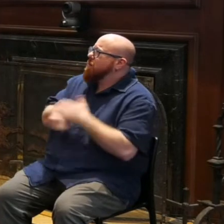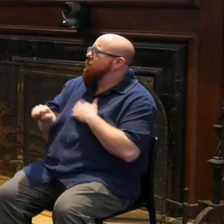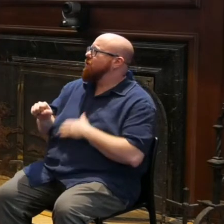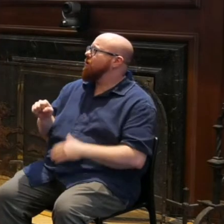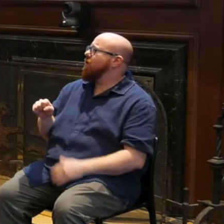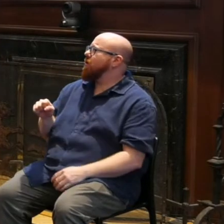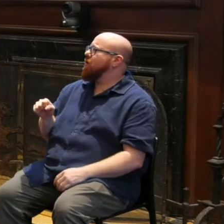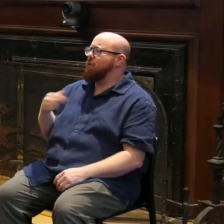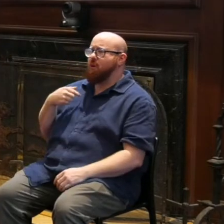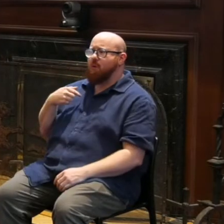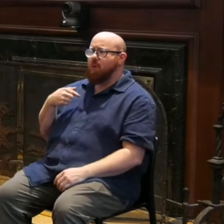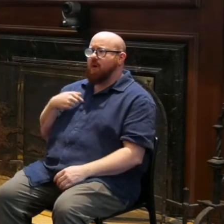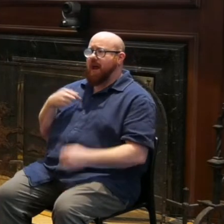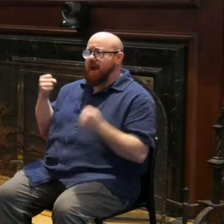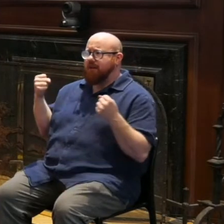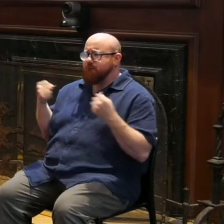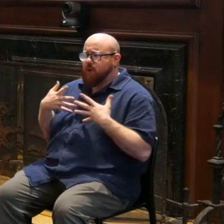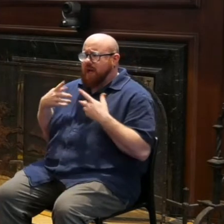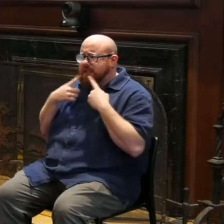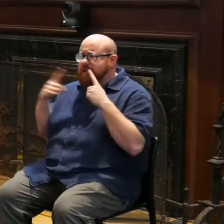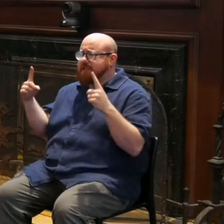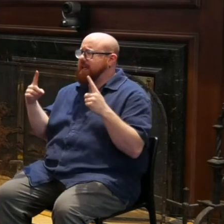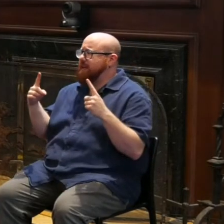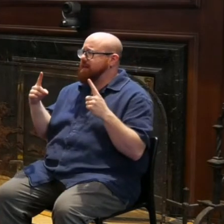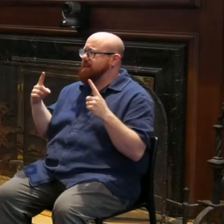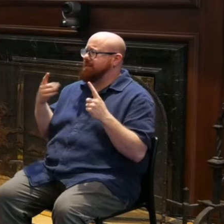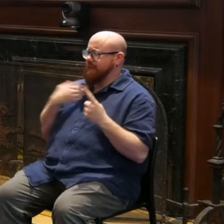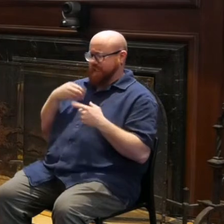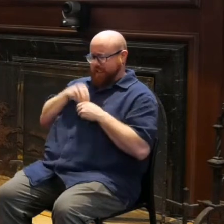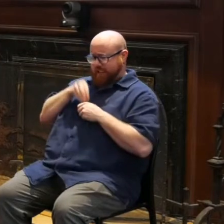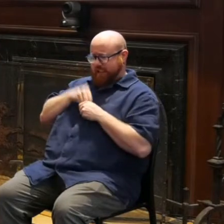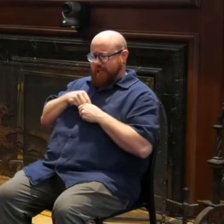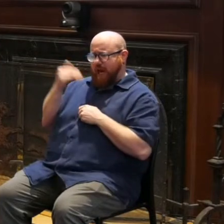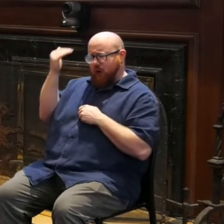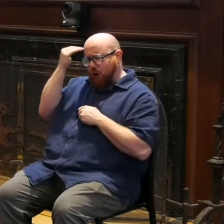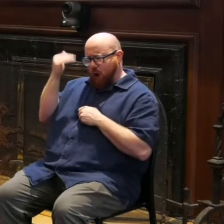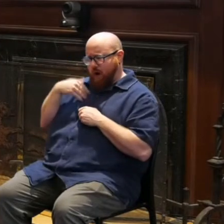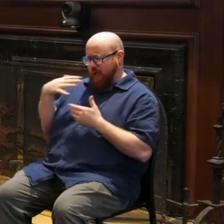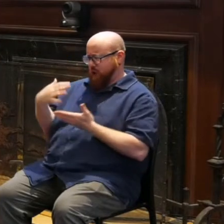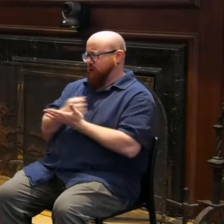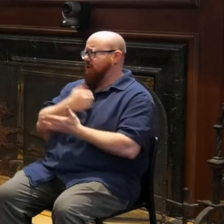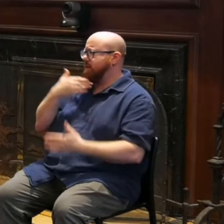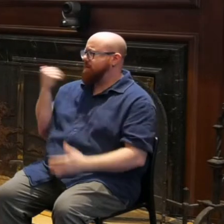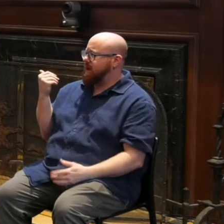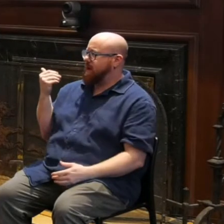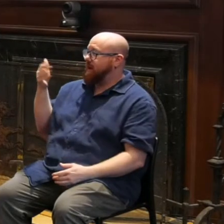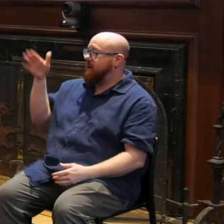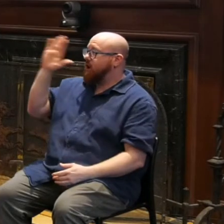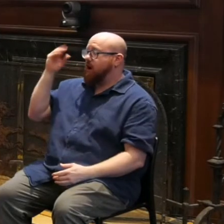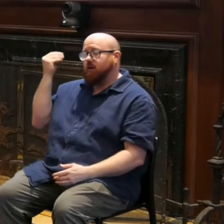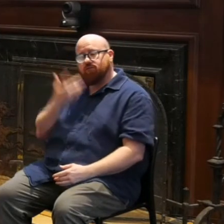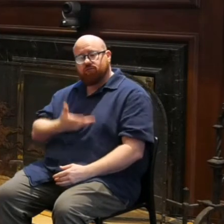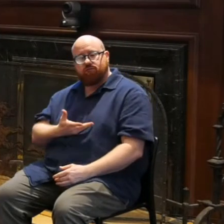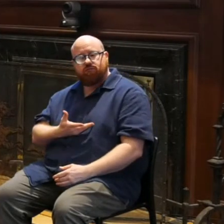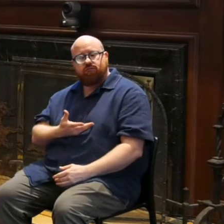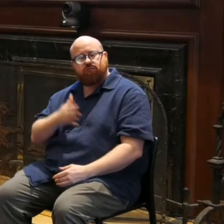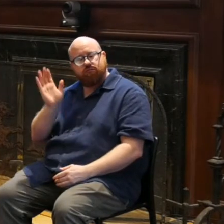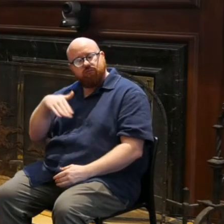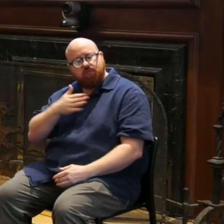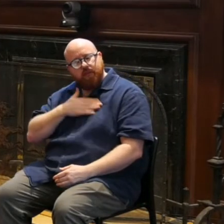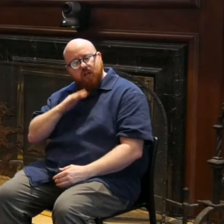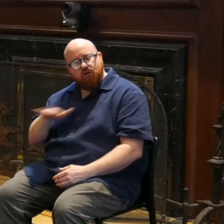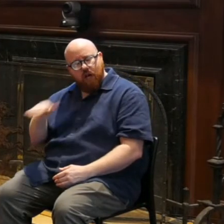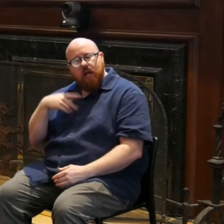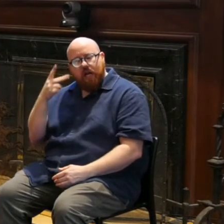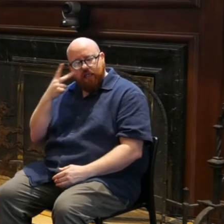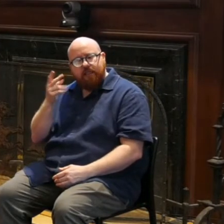of success? When deep inside I know I deserve the best." And God answers, "My child, you've had it rough,